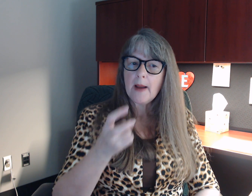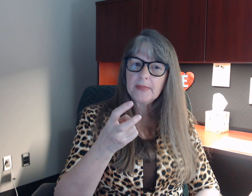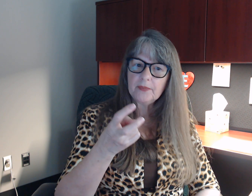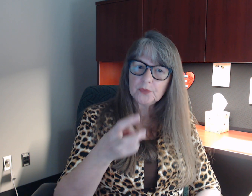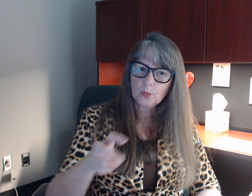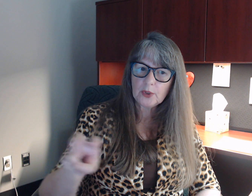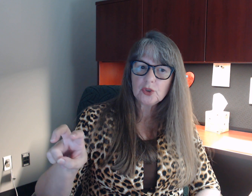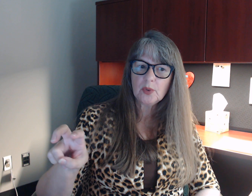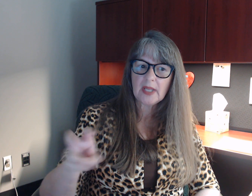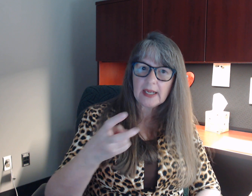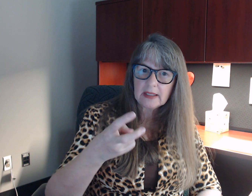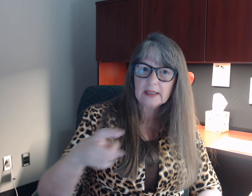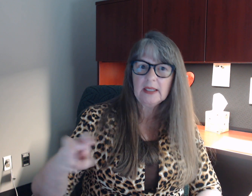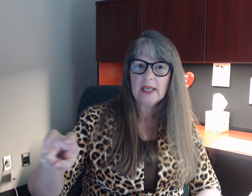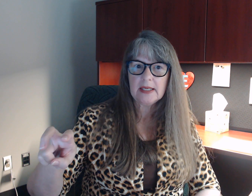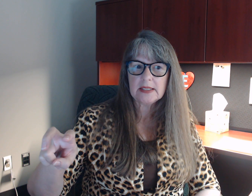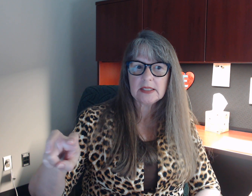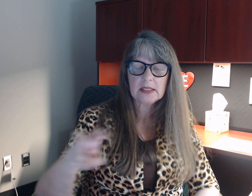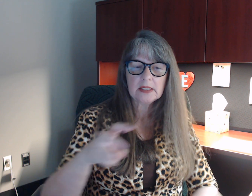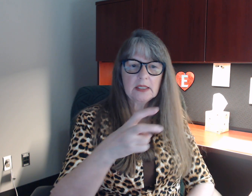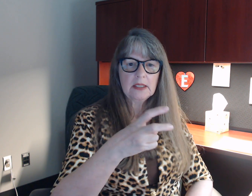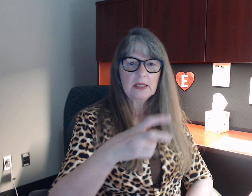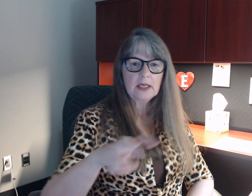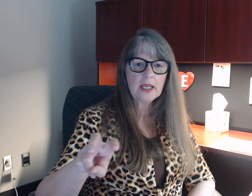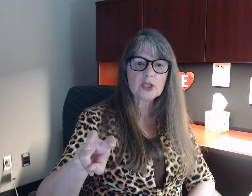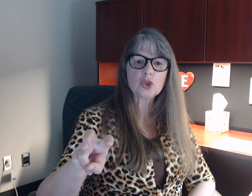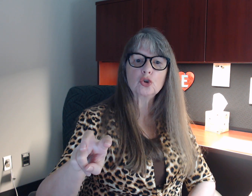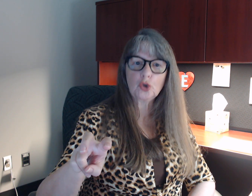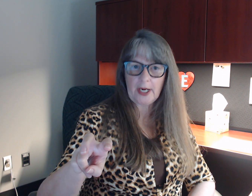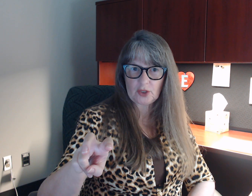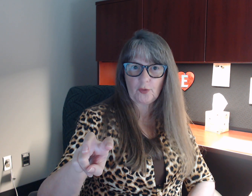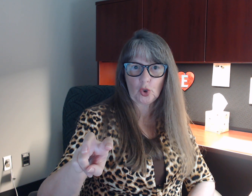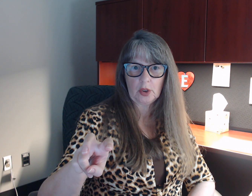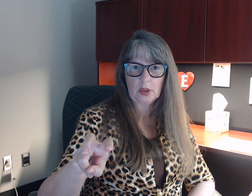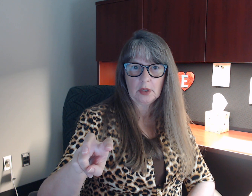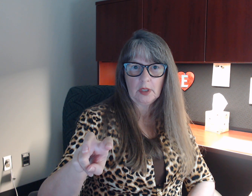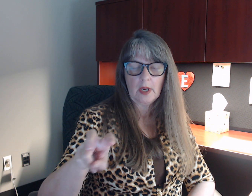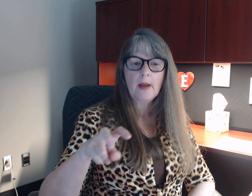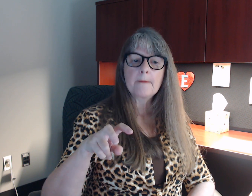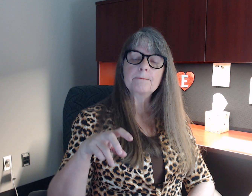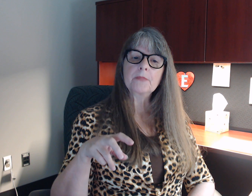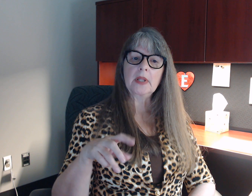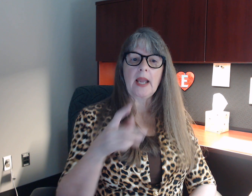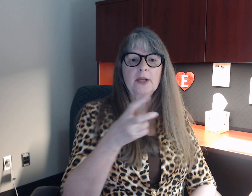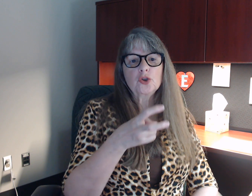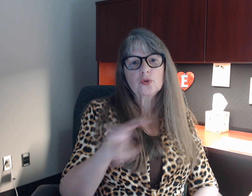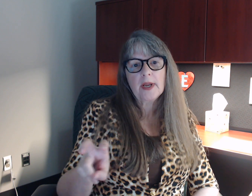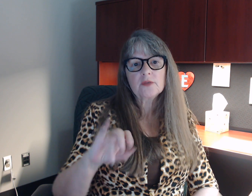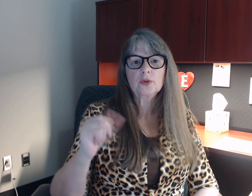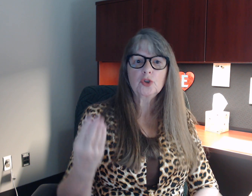But when you do it like this, it's transfer. Like I transferred jobs,